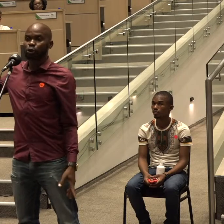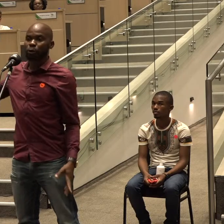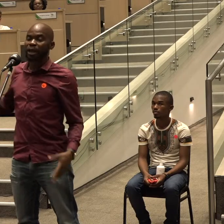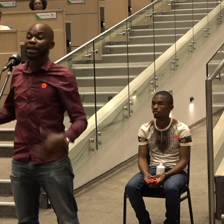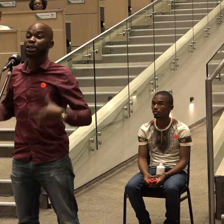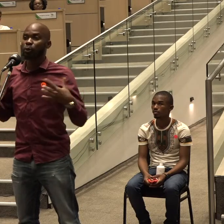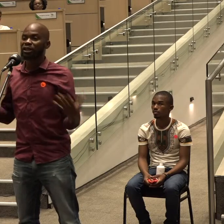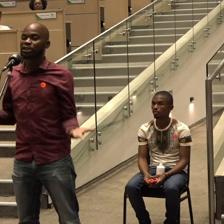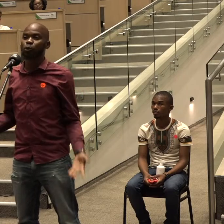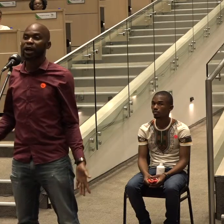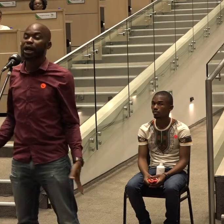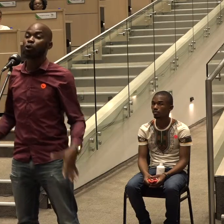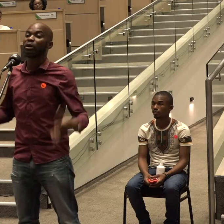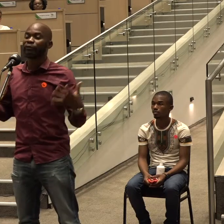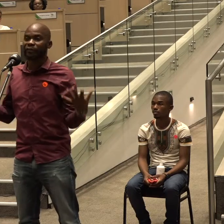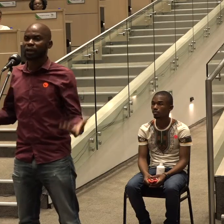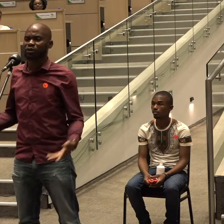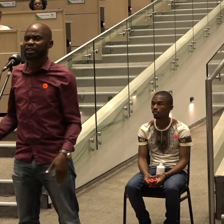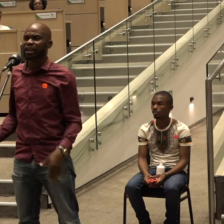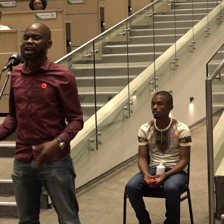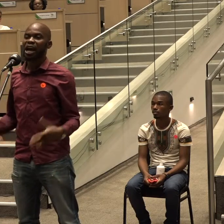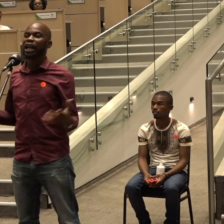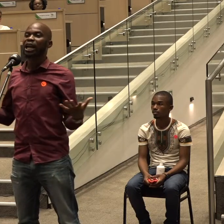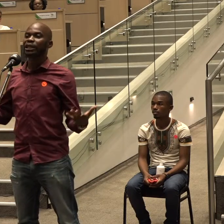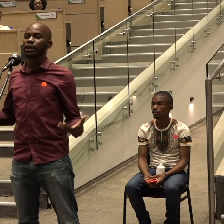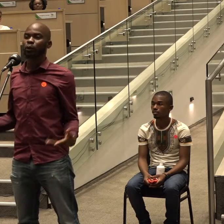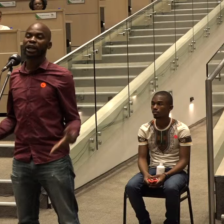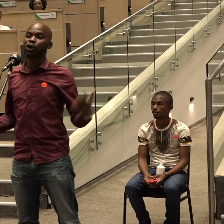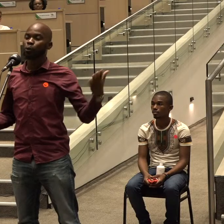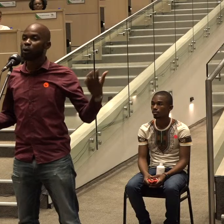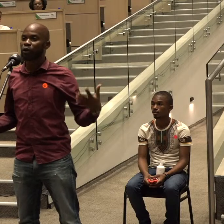sorry from joburg as a domestic worker 5000.50